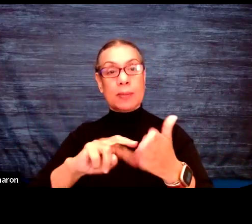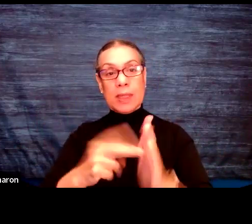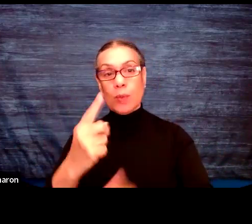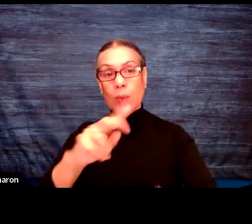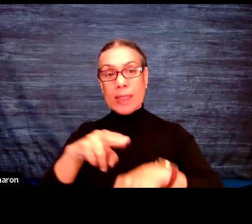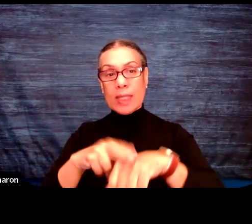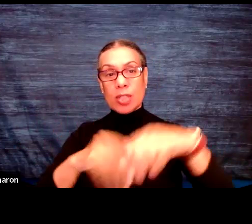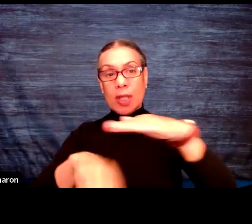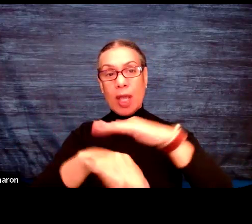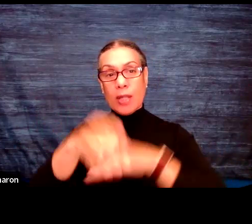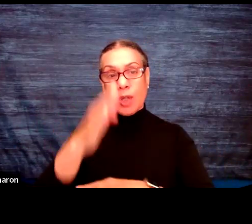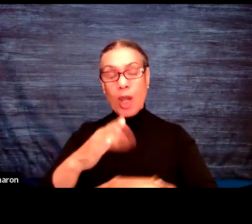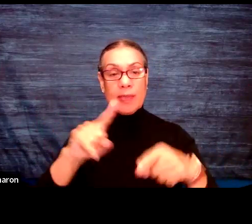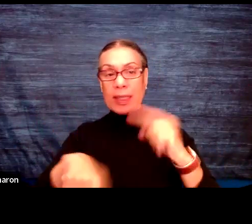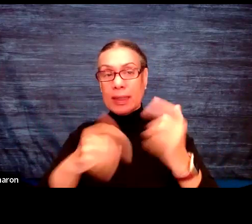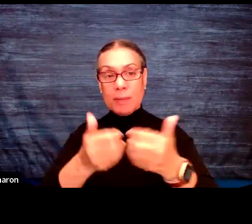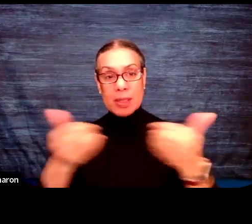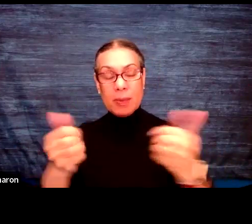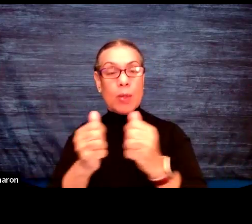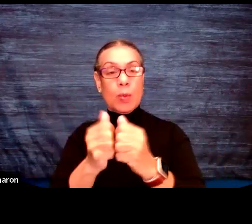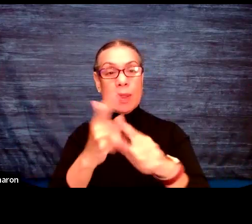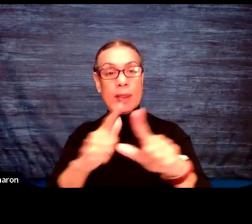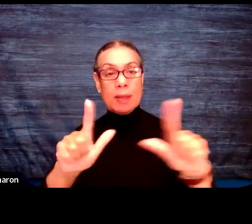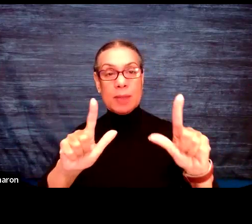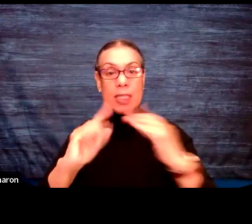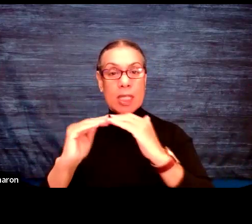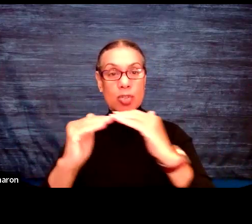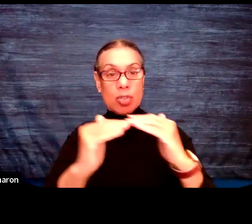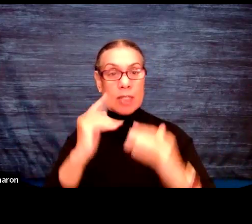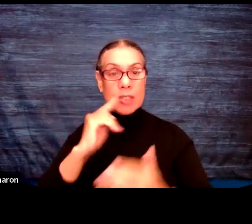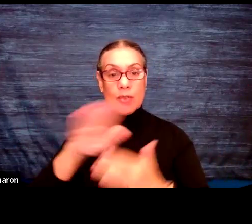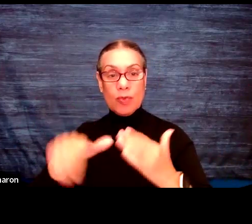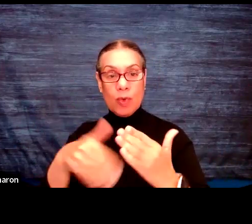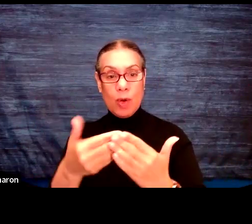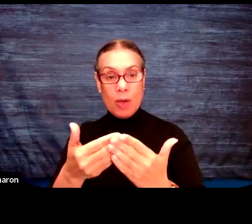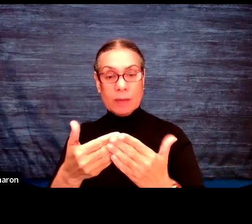nation, under God, indivisible, with liberty and justice for all.